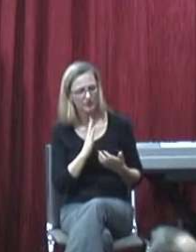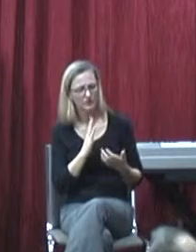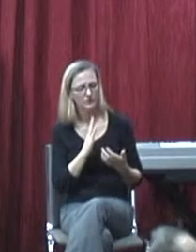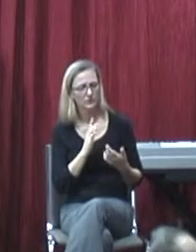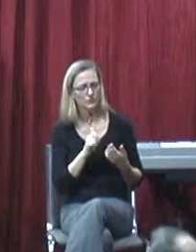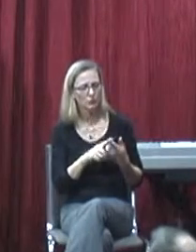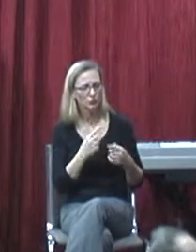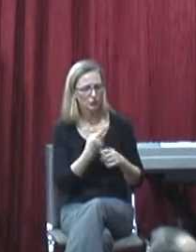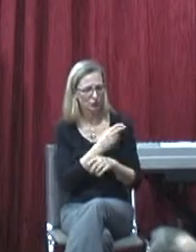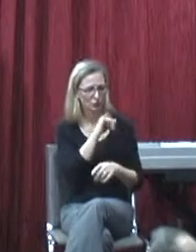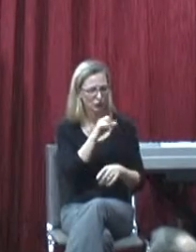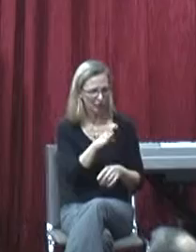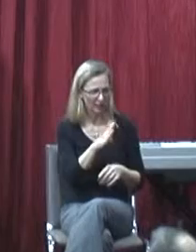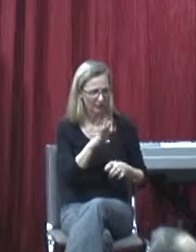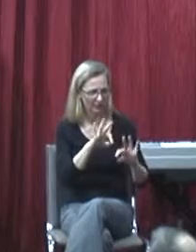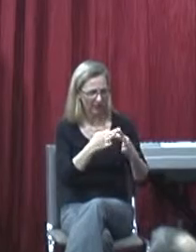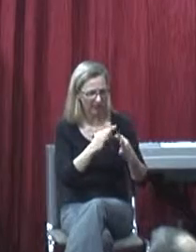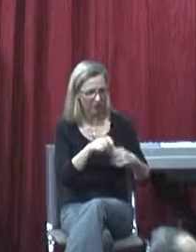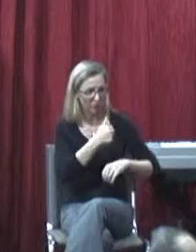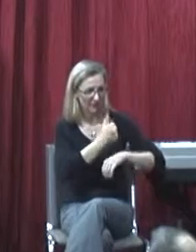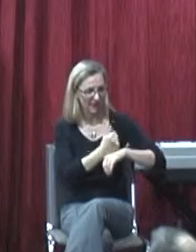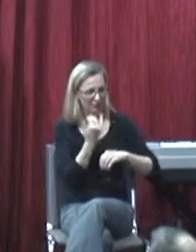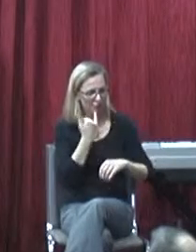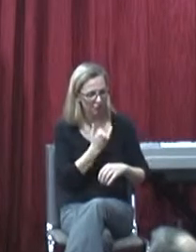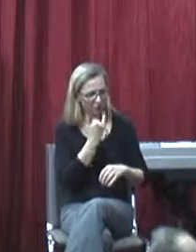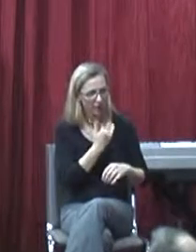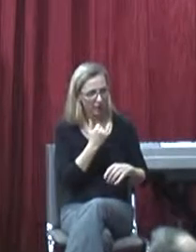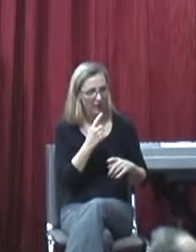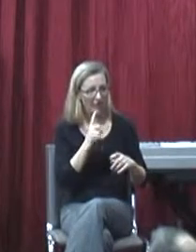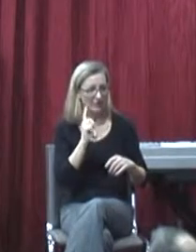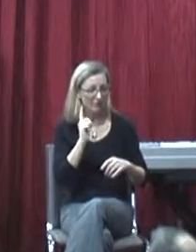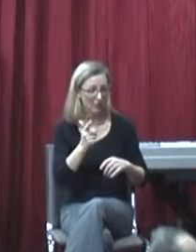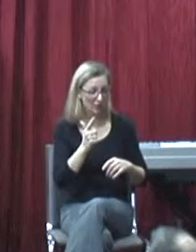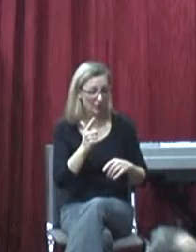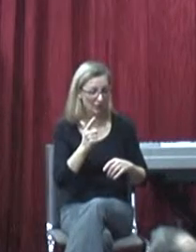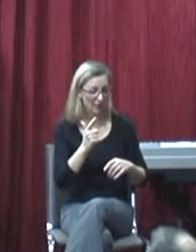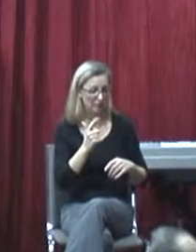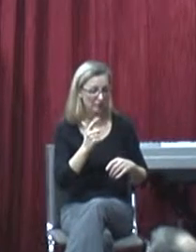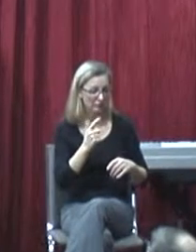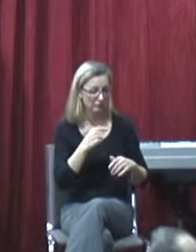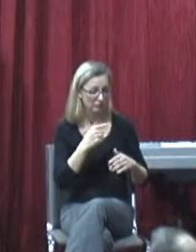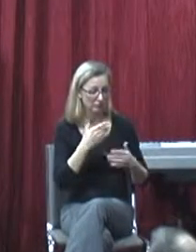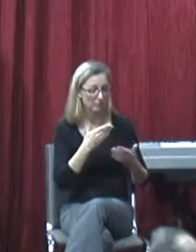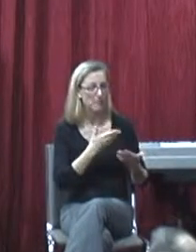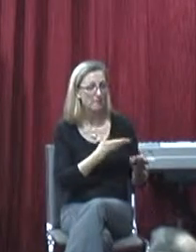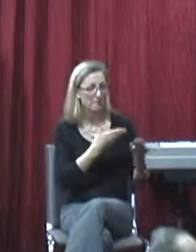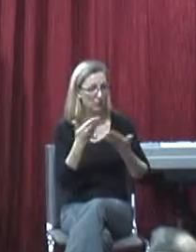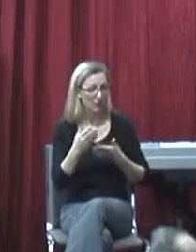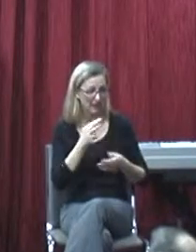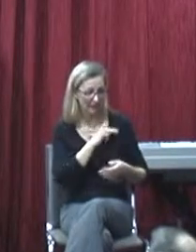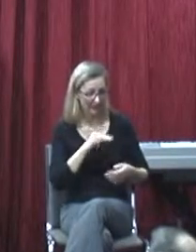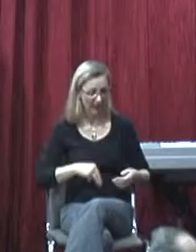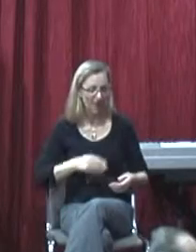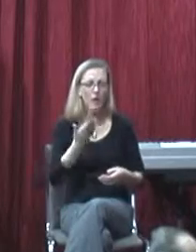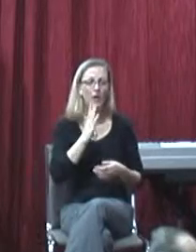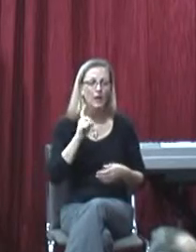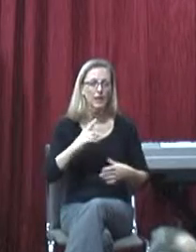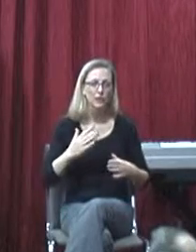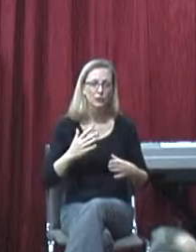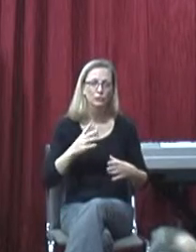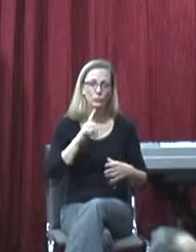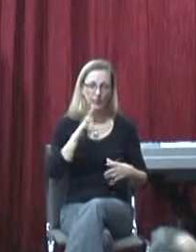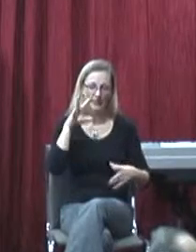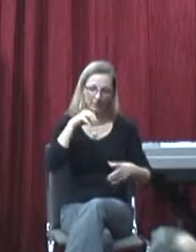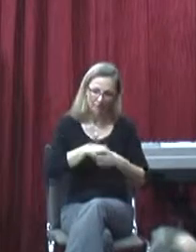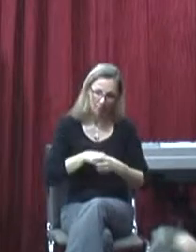kingdom, establish Israel, and eventually bring forth the Messiah, God had to intervene in this situation to guide Jacob in what